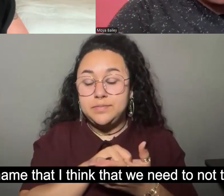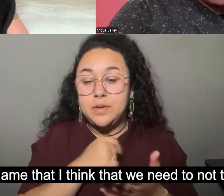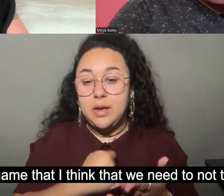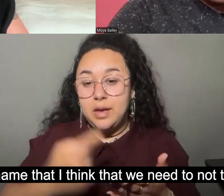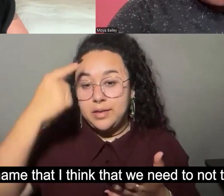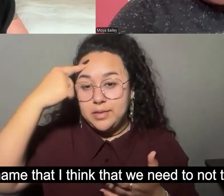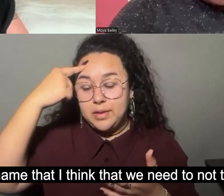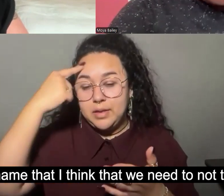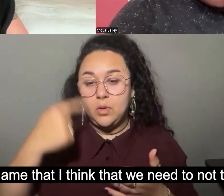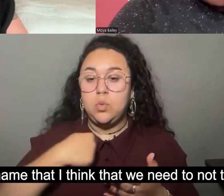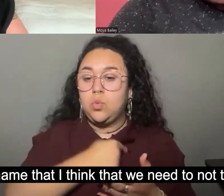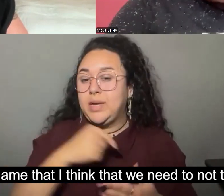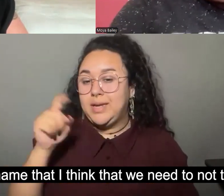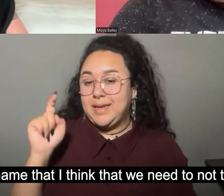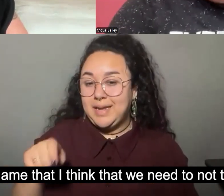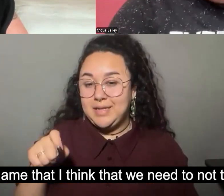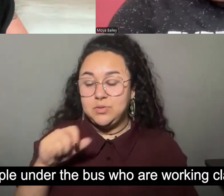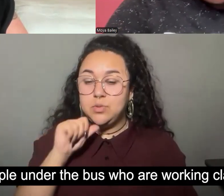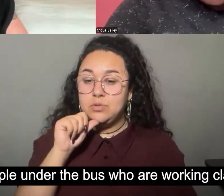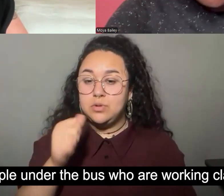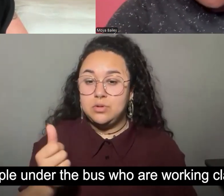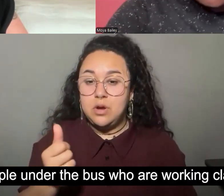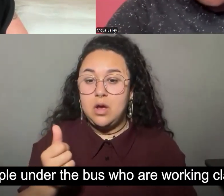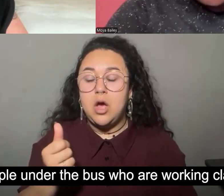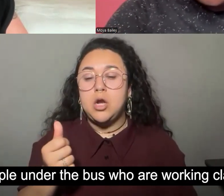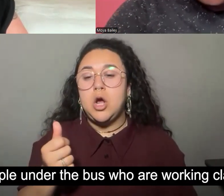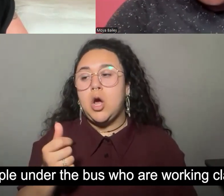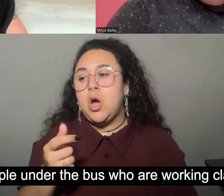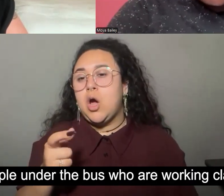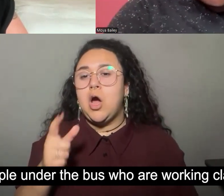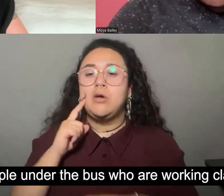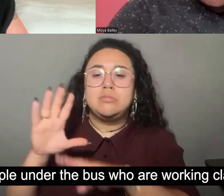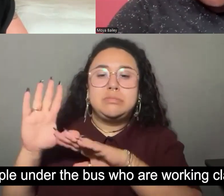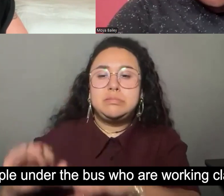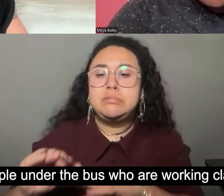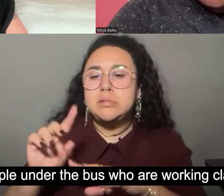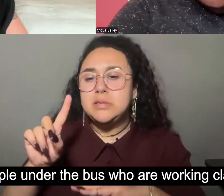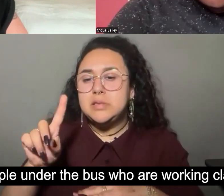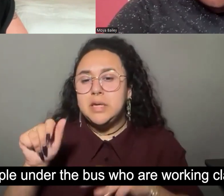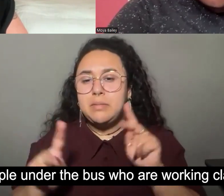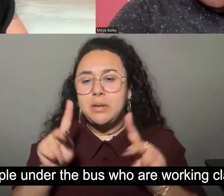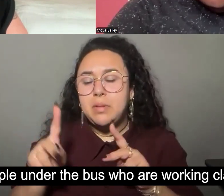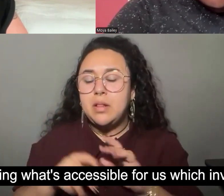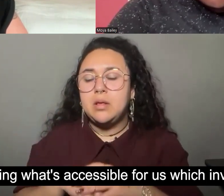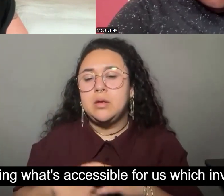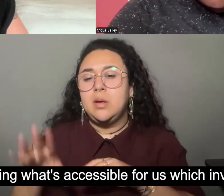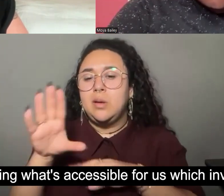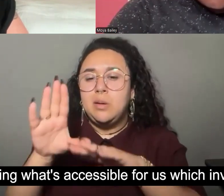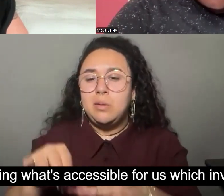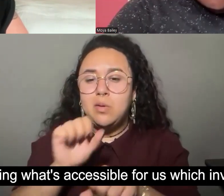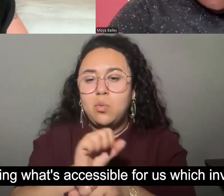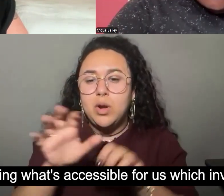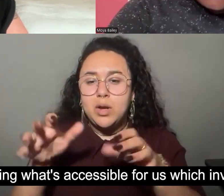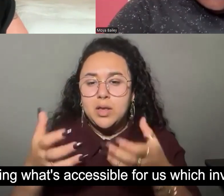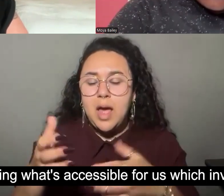that we need to not throw disabled people under the bus who are working class and poor for doing what's accessible for us, which involves